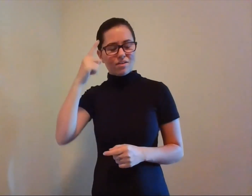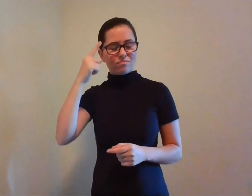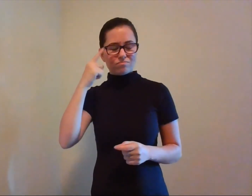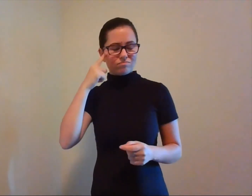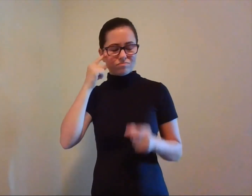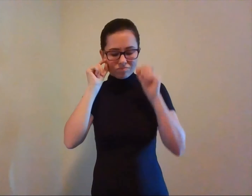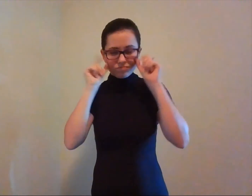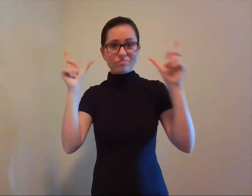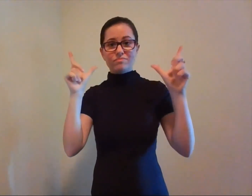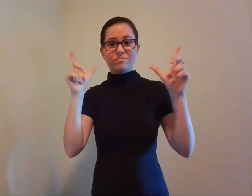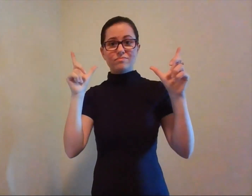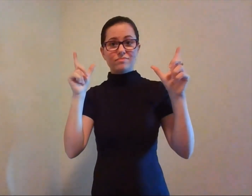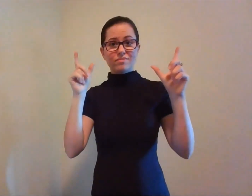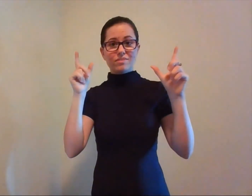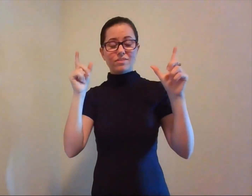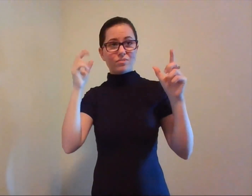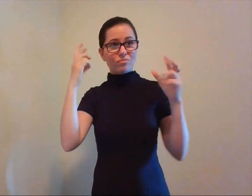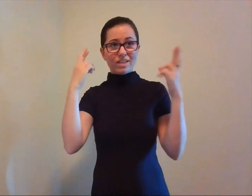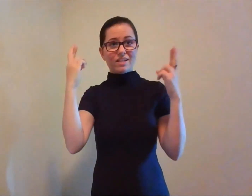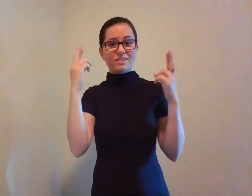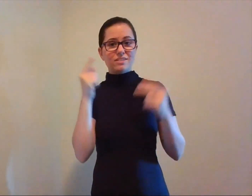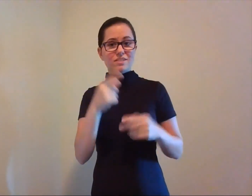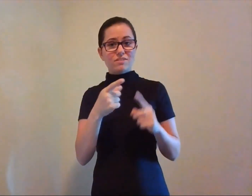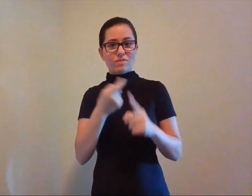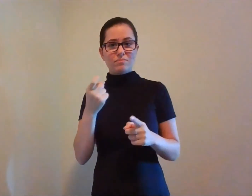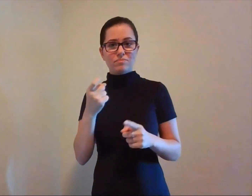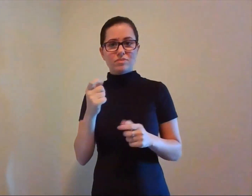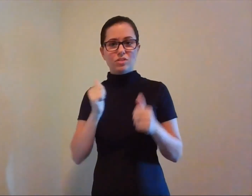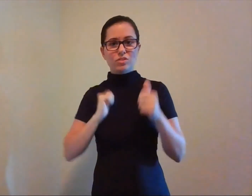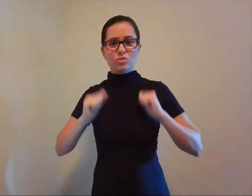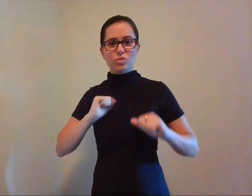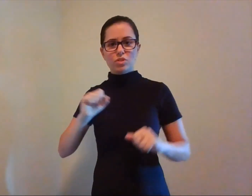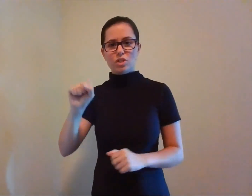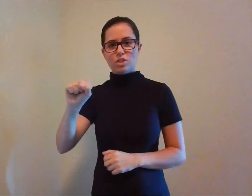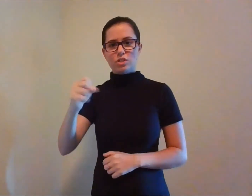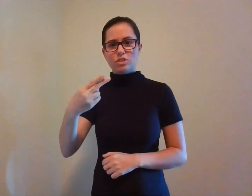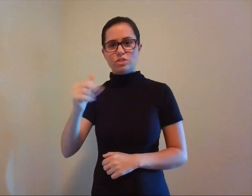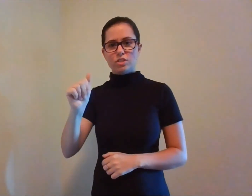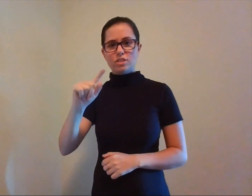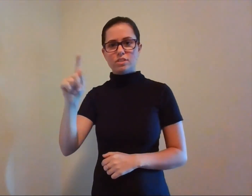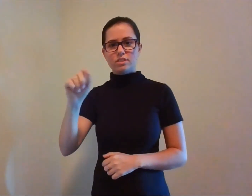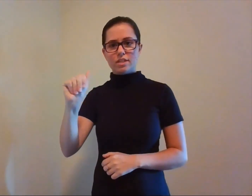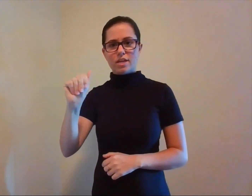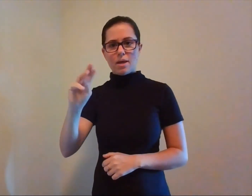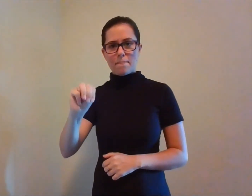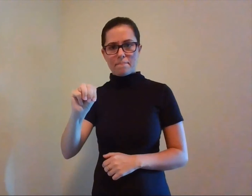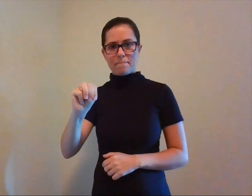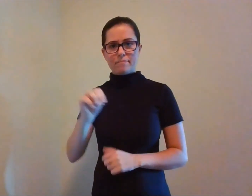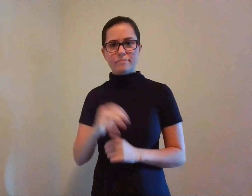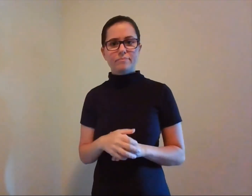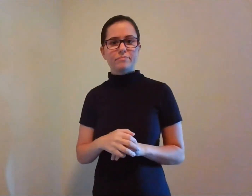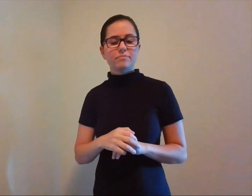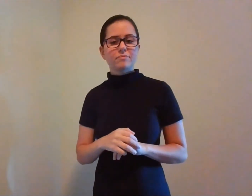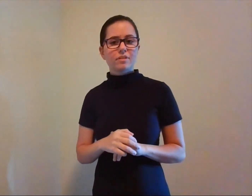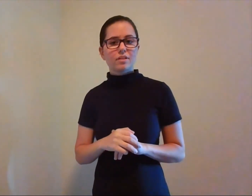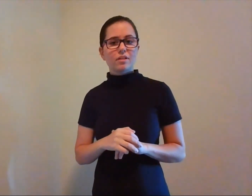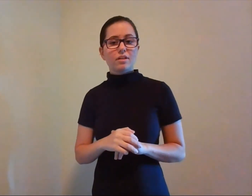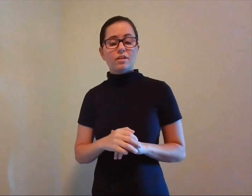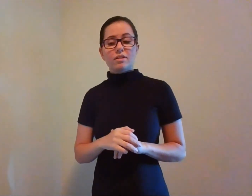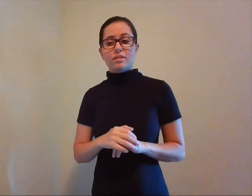got it. He's from Shazam. Turns out, of course, I still don't know his name, right? So then I have to go on IMDb and follow